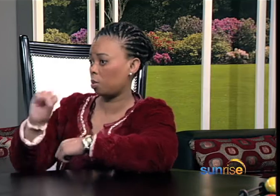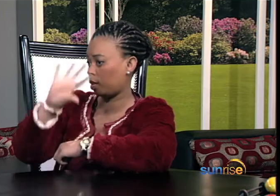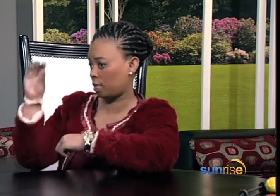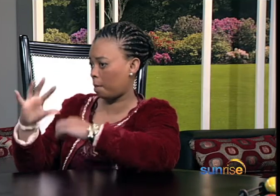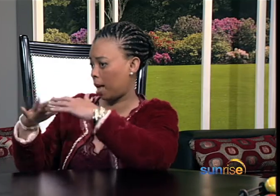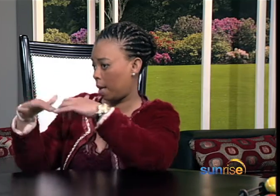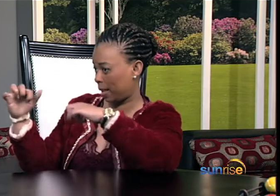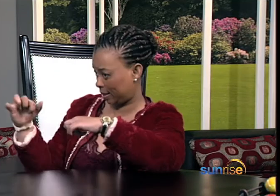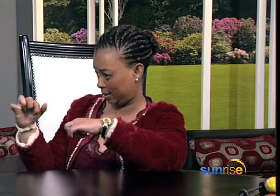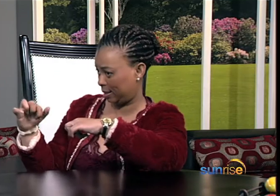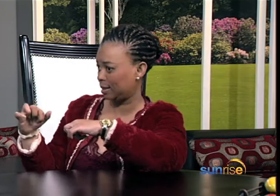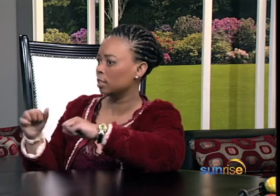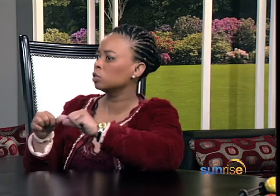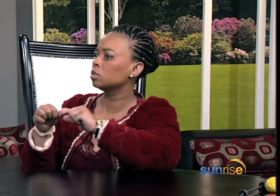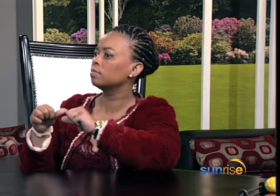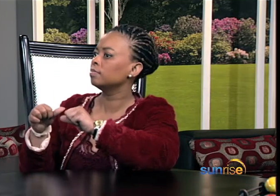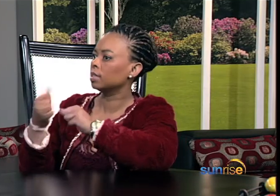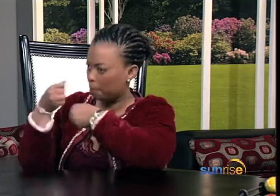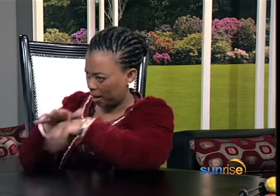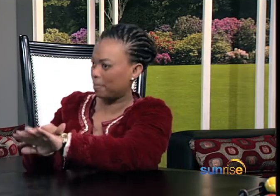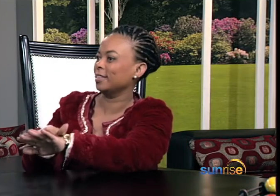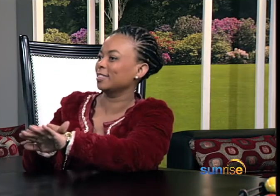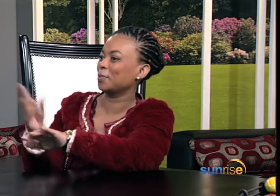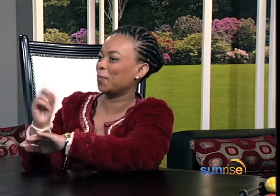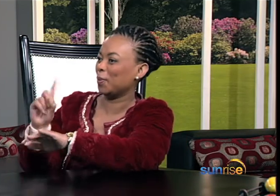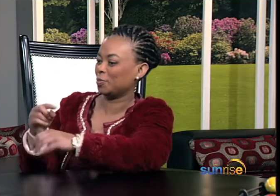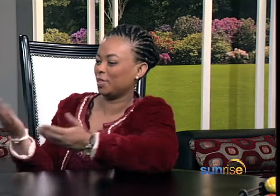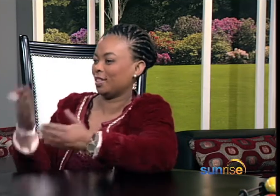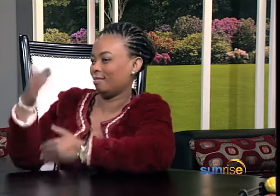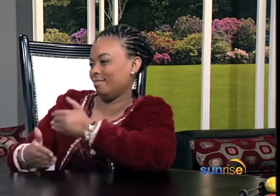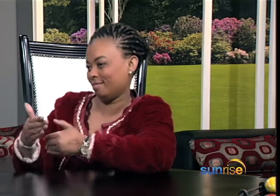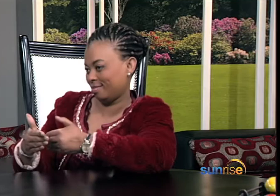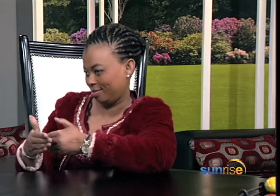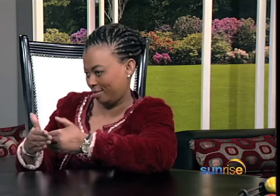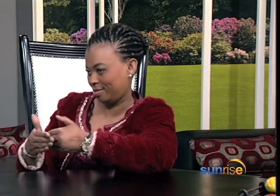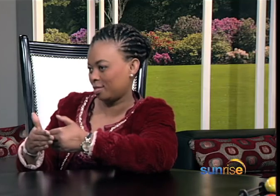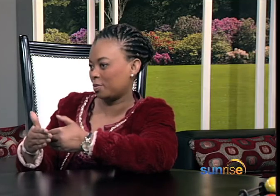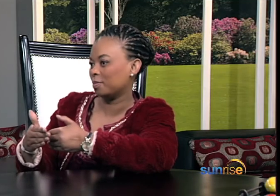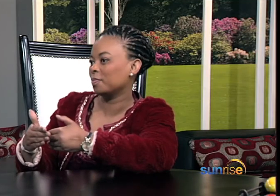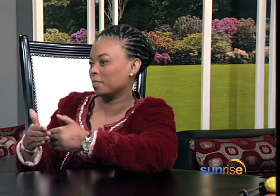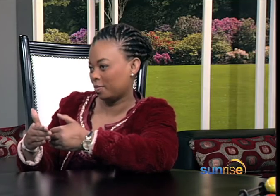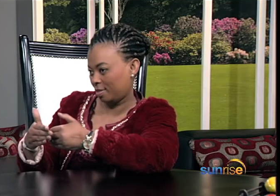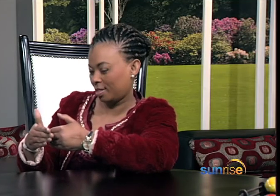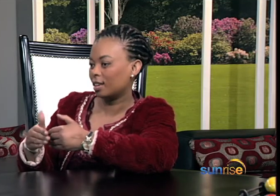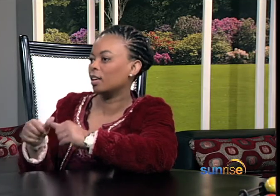continue to make sure that South African Parliament implement what we have requested as our